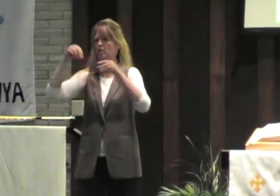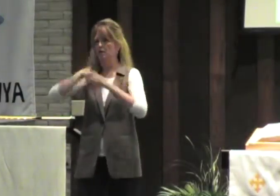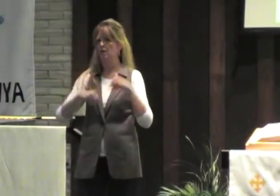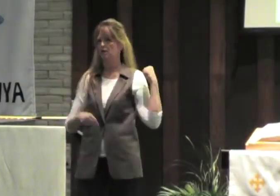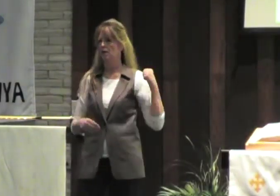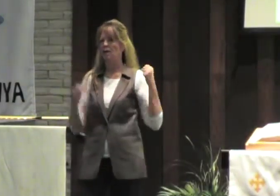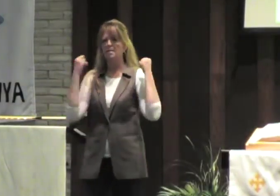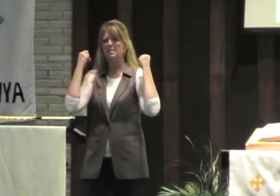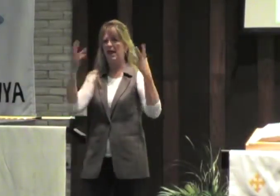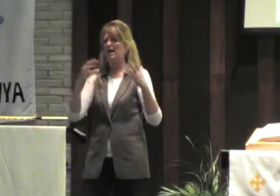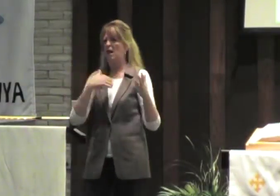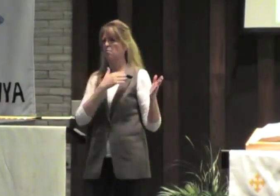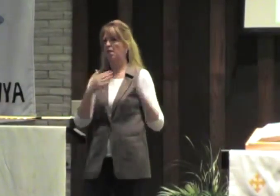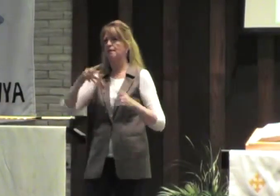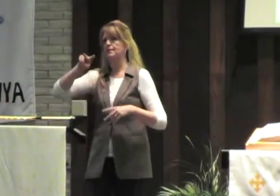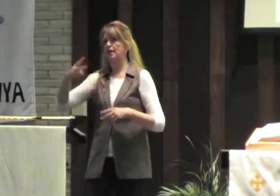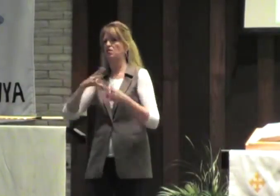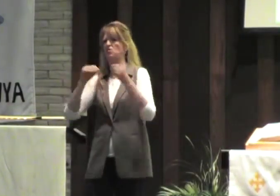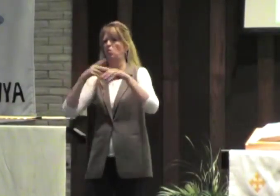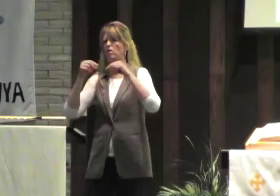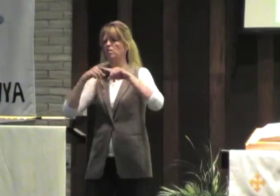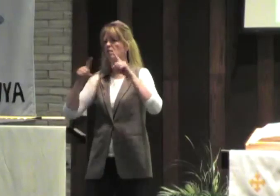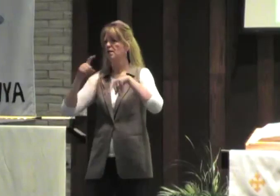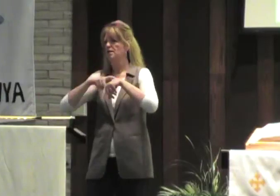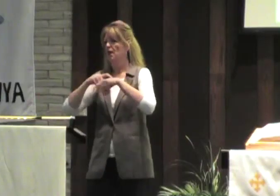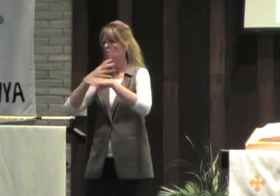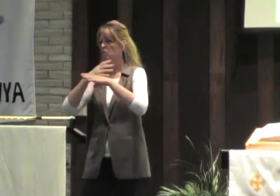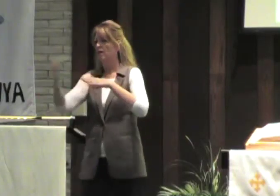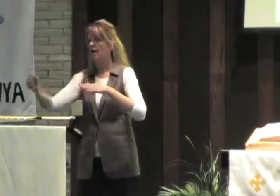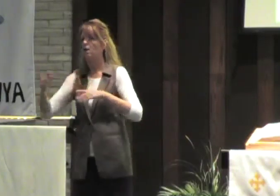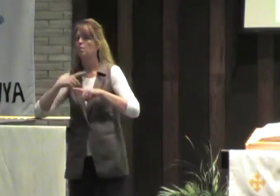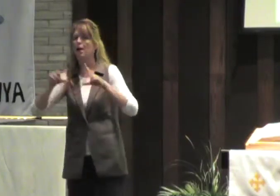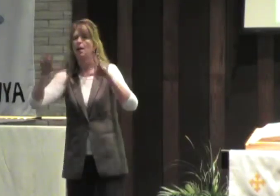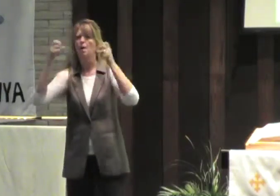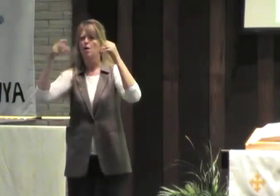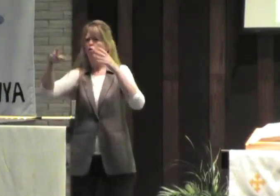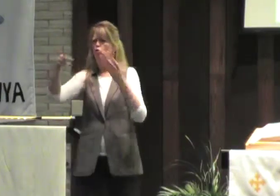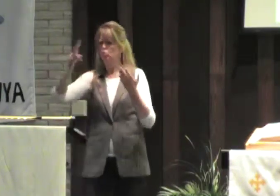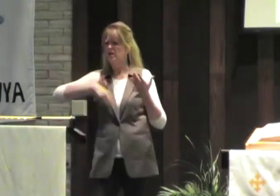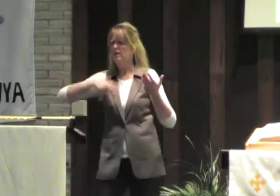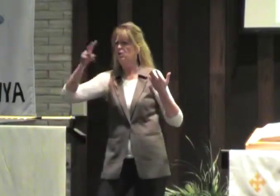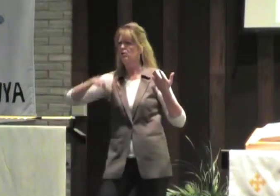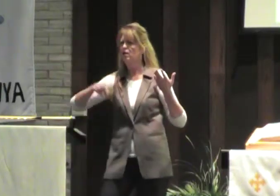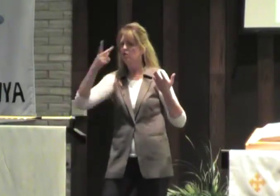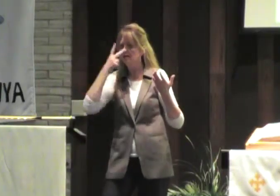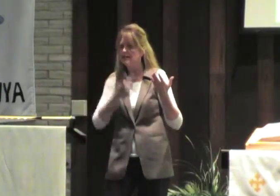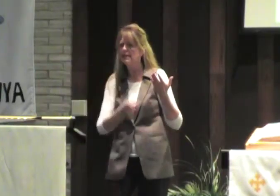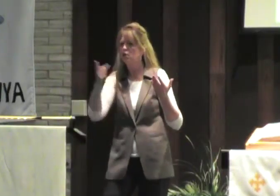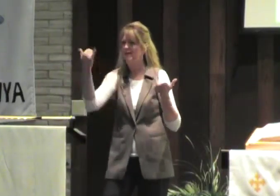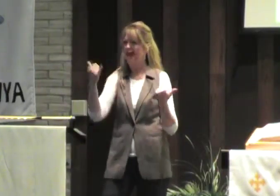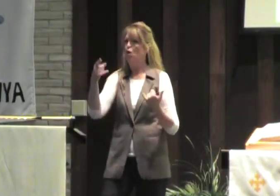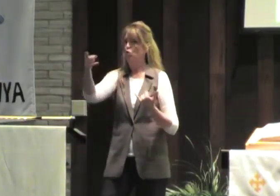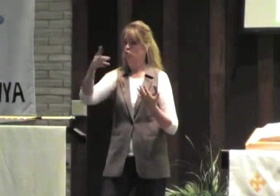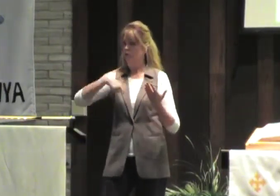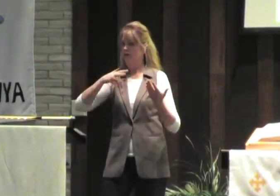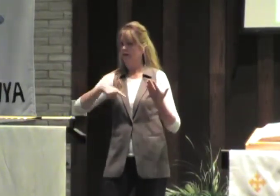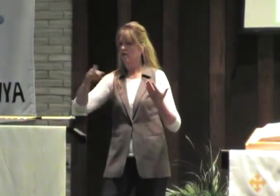has many, many stories in it. And I plan to do a second story, but time's kind of running out. So, but I want you to read it. I want you to see